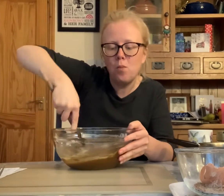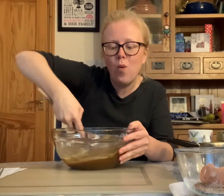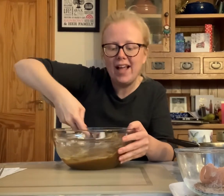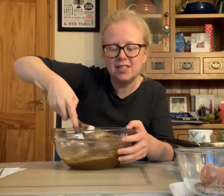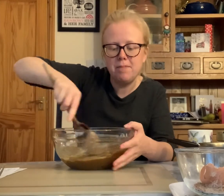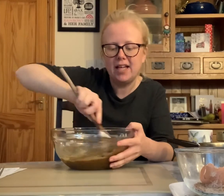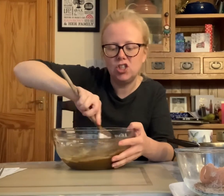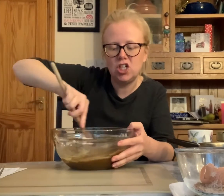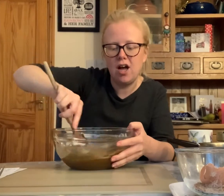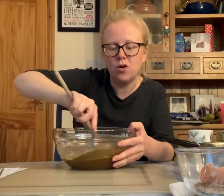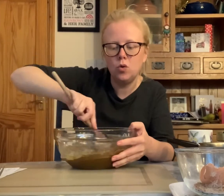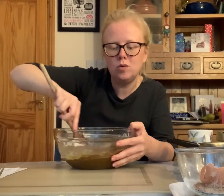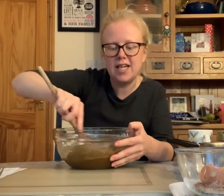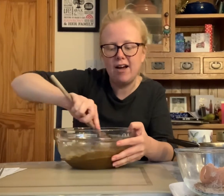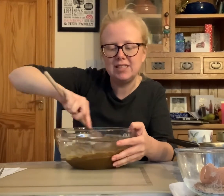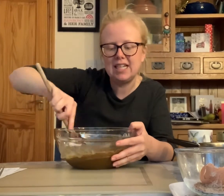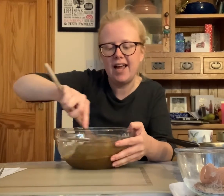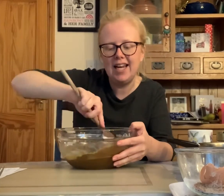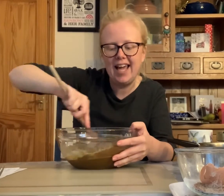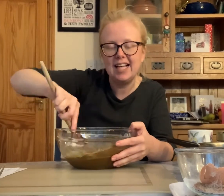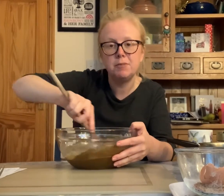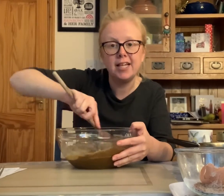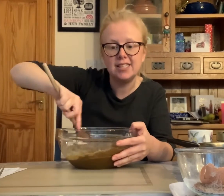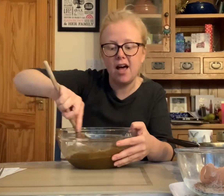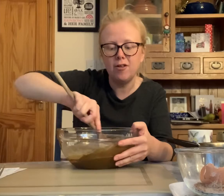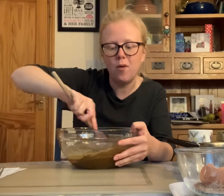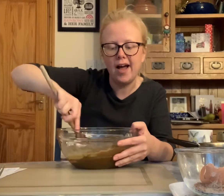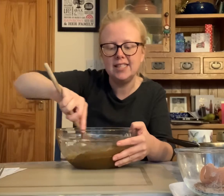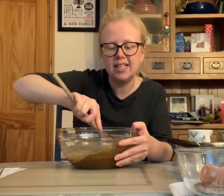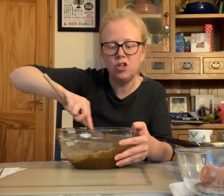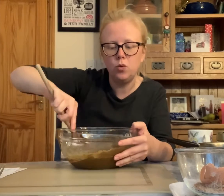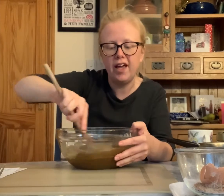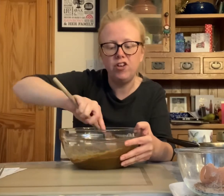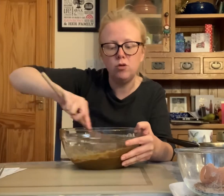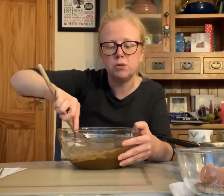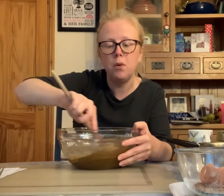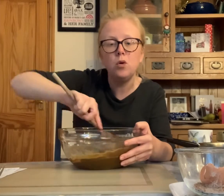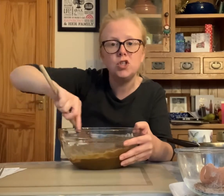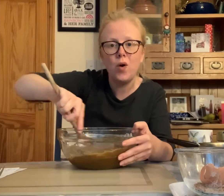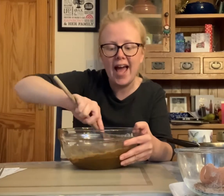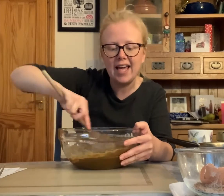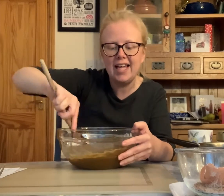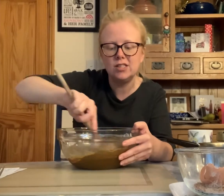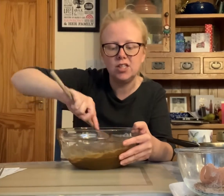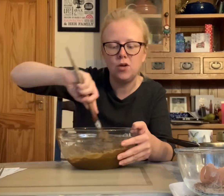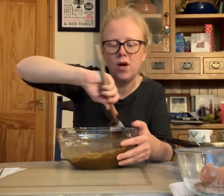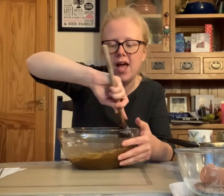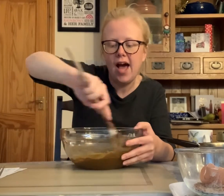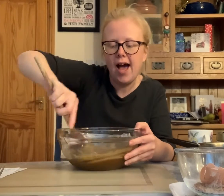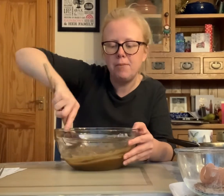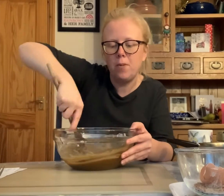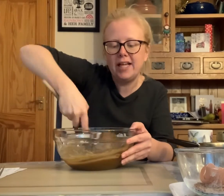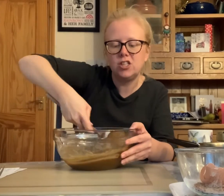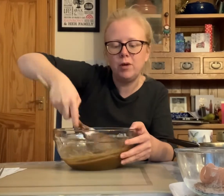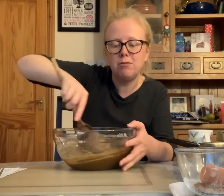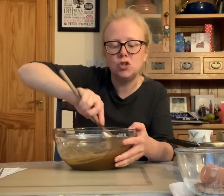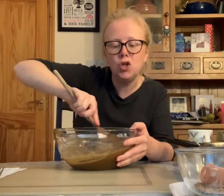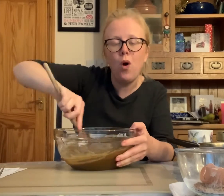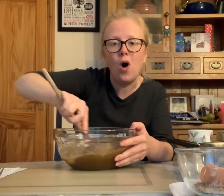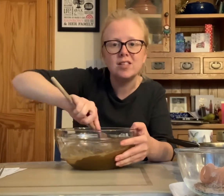wet mixture cool down slightly is because otherwise, if you poured your egg into your mixture when it was too hot, it